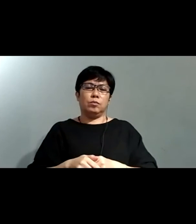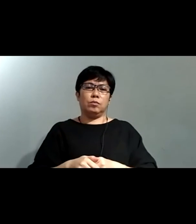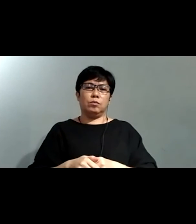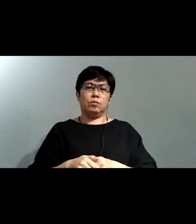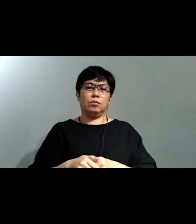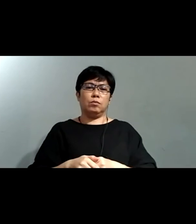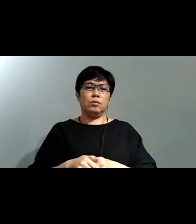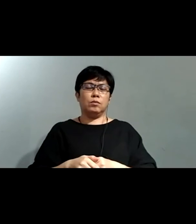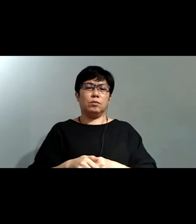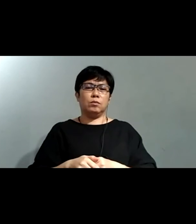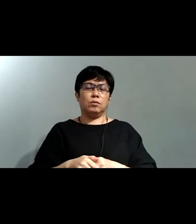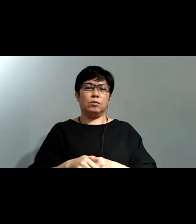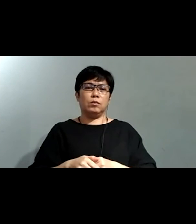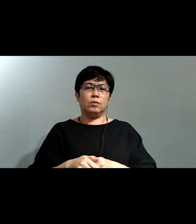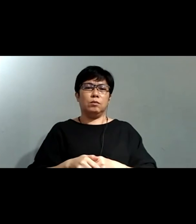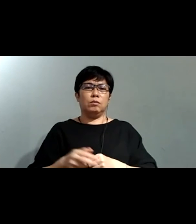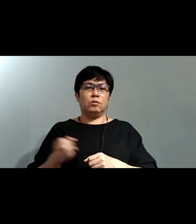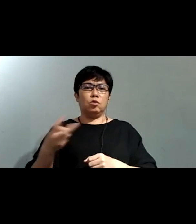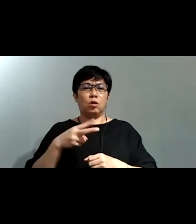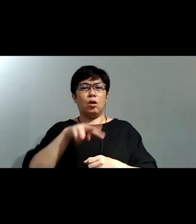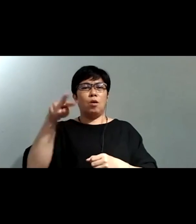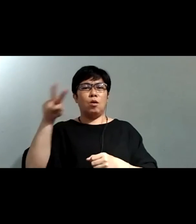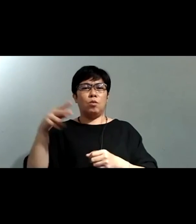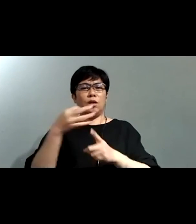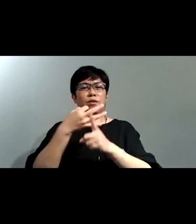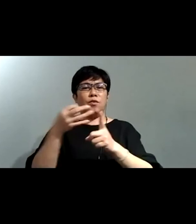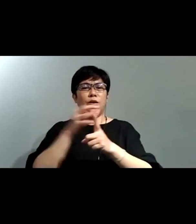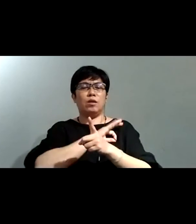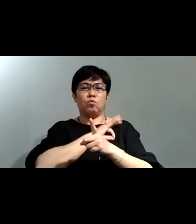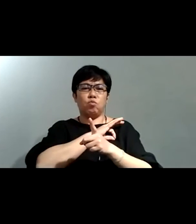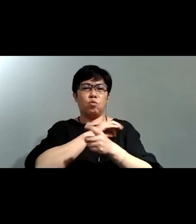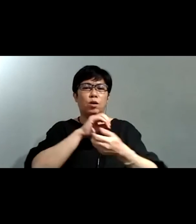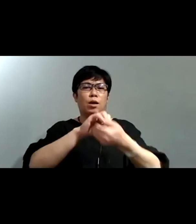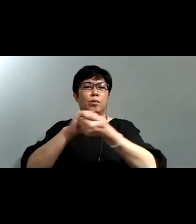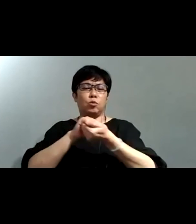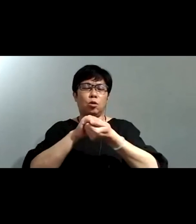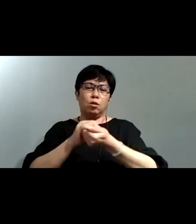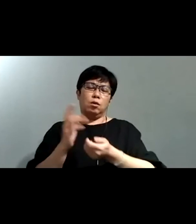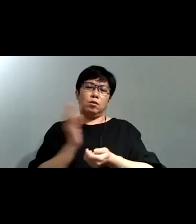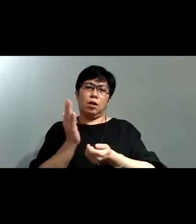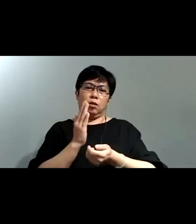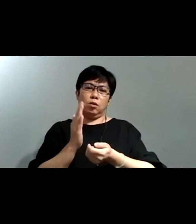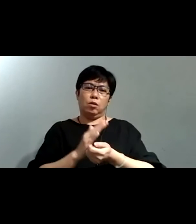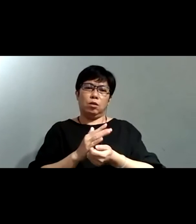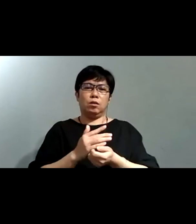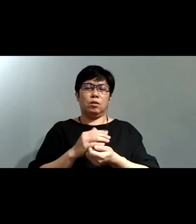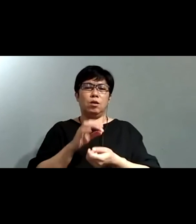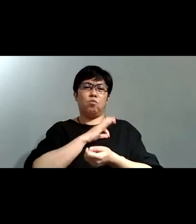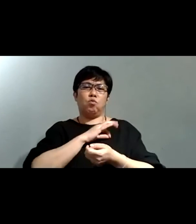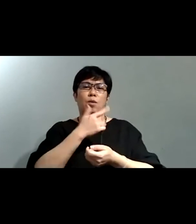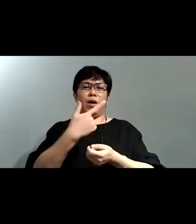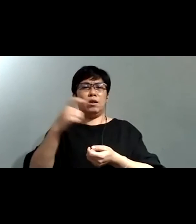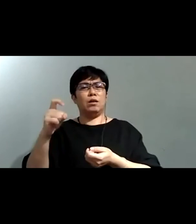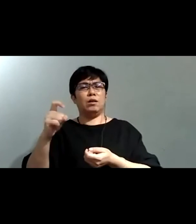NGO, 9 or 8 NGO in Central and Western District. And